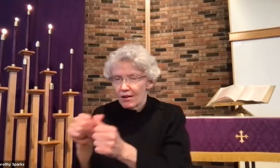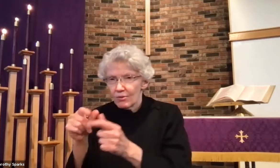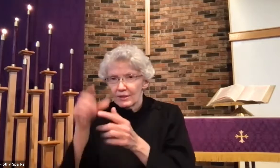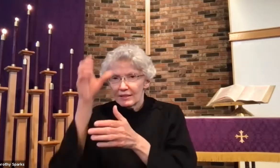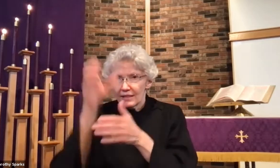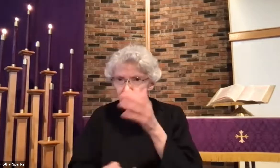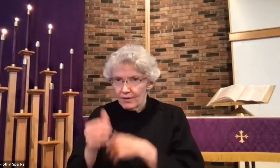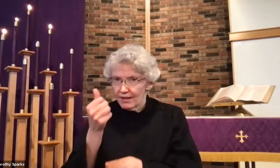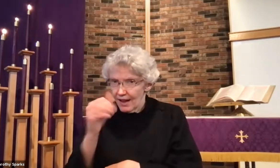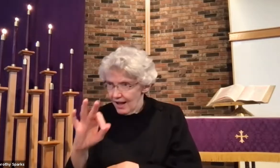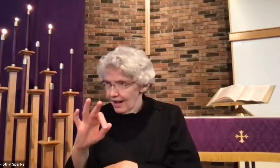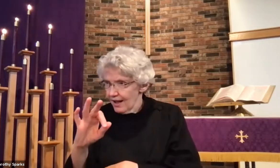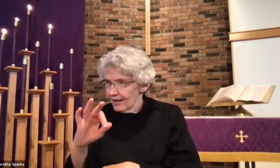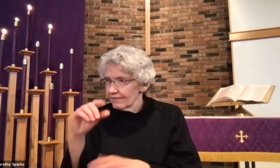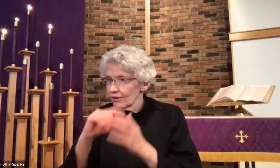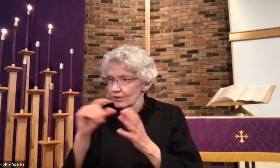19.